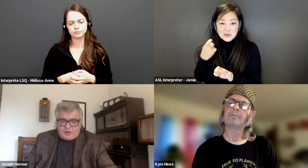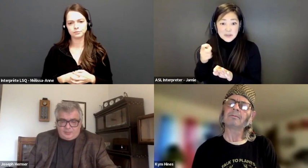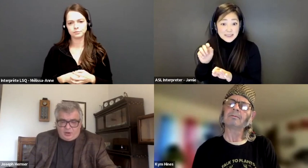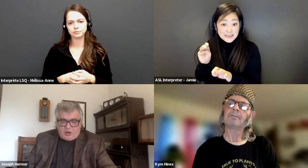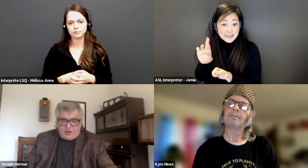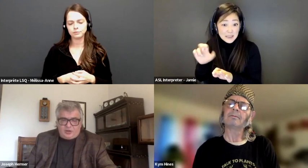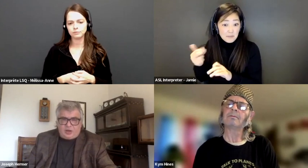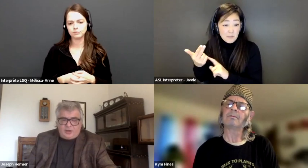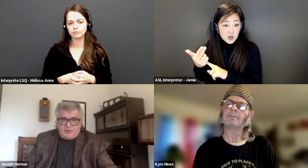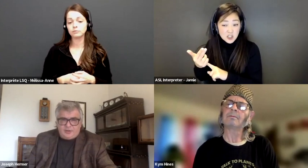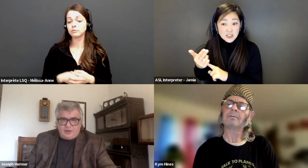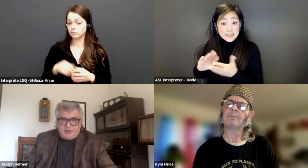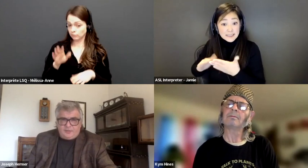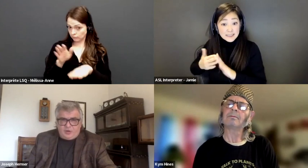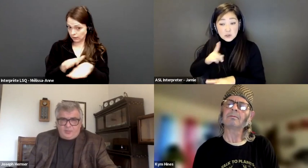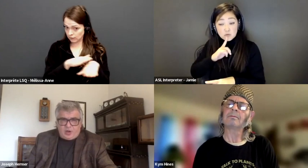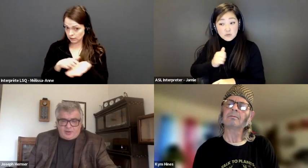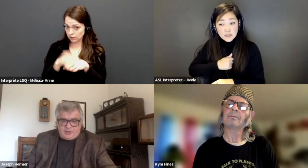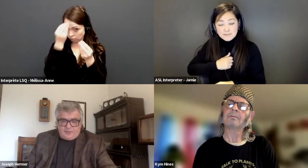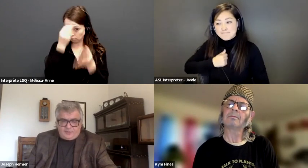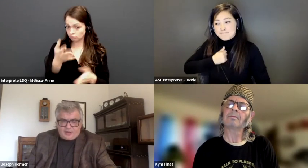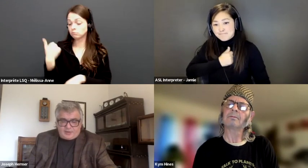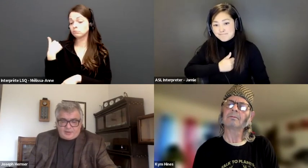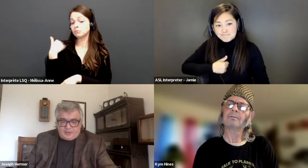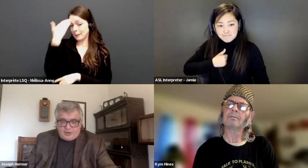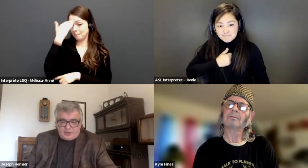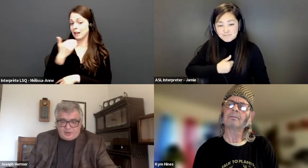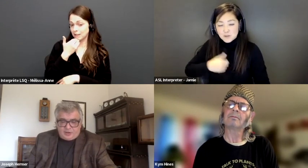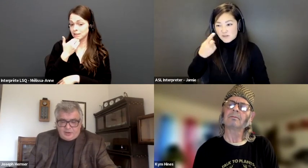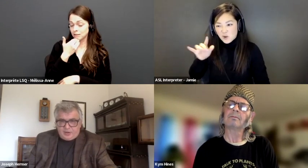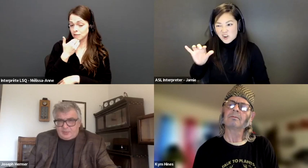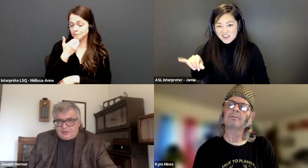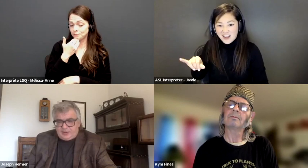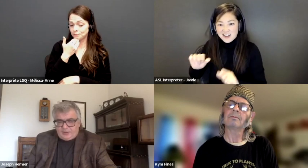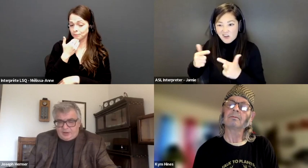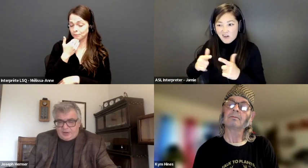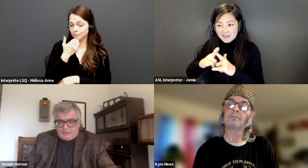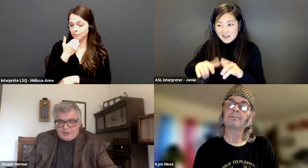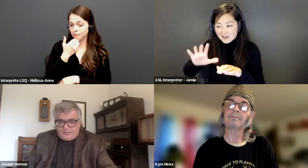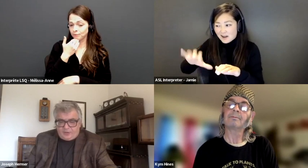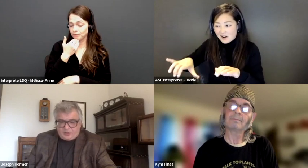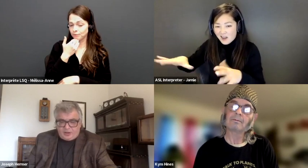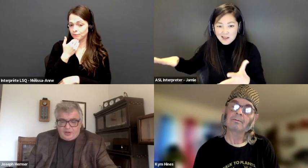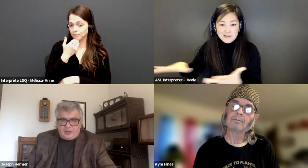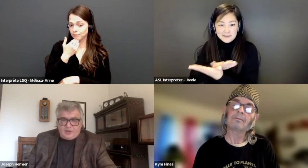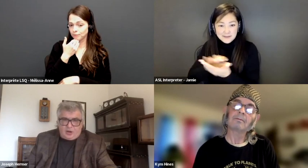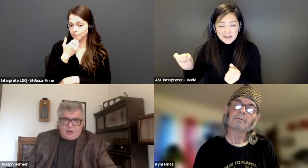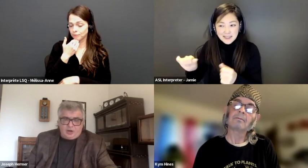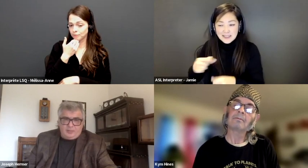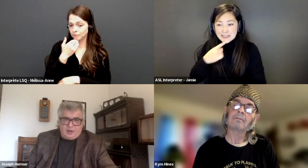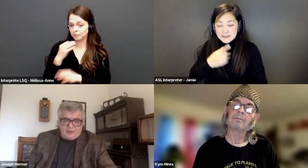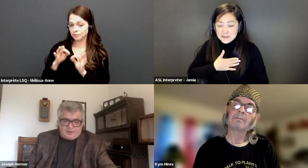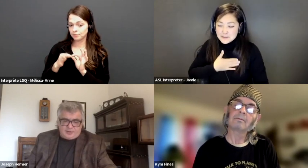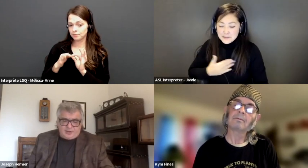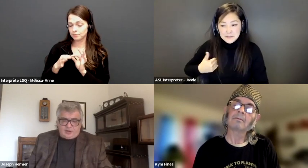actually apologize for the Mauguson Flats demolition, specifically admitting fault in the